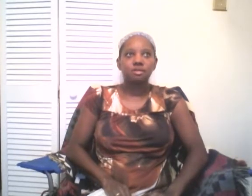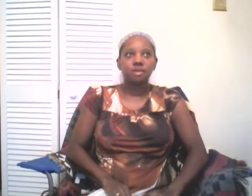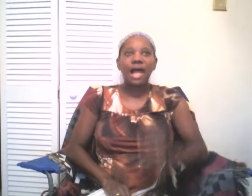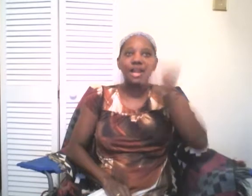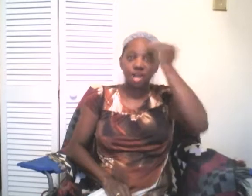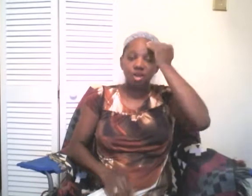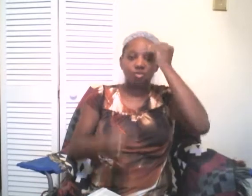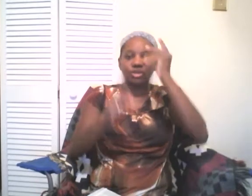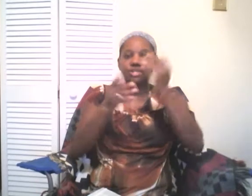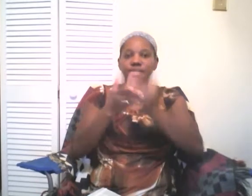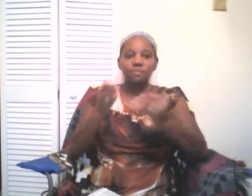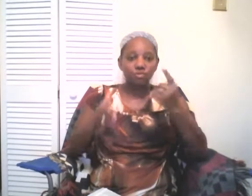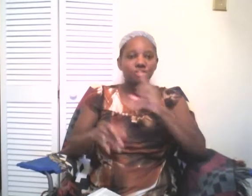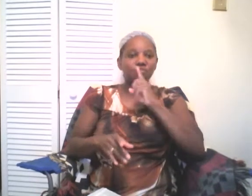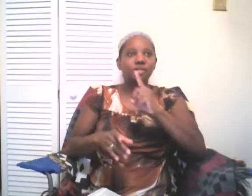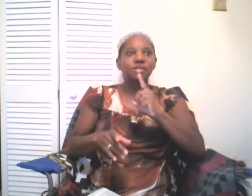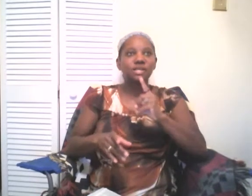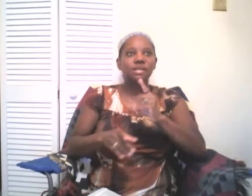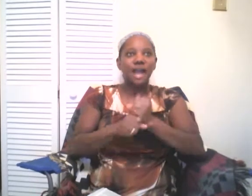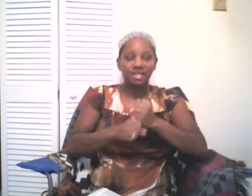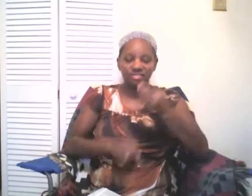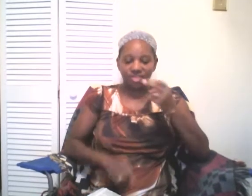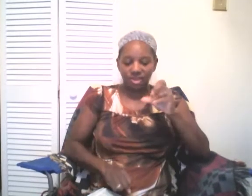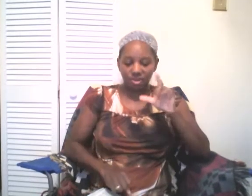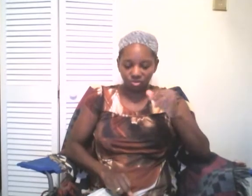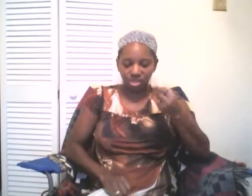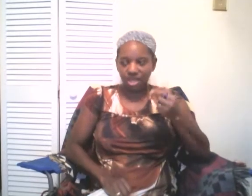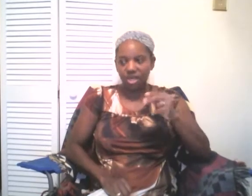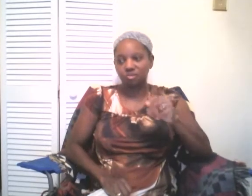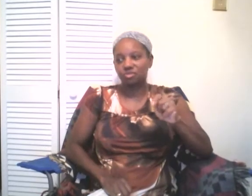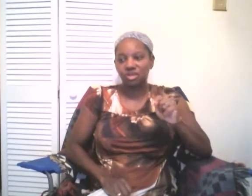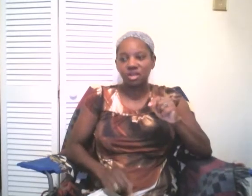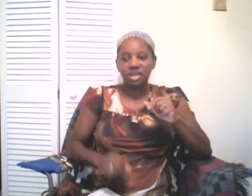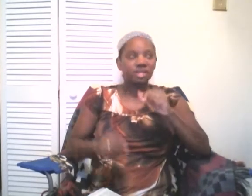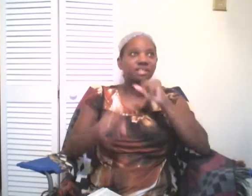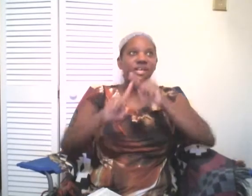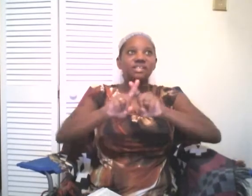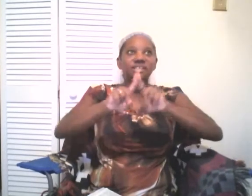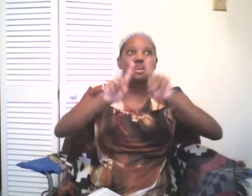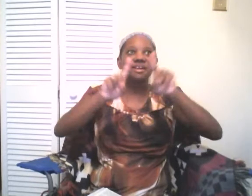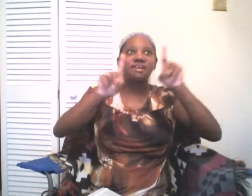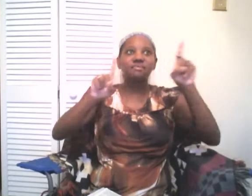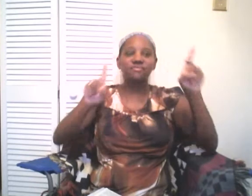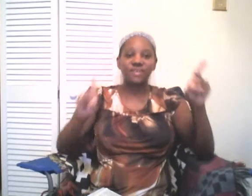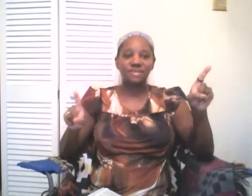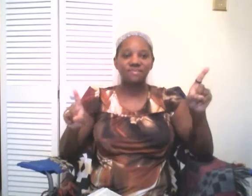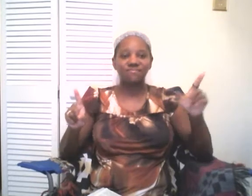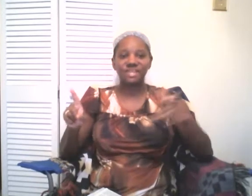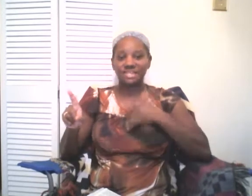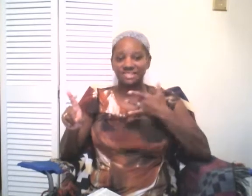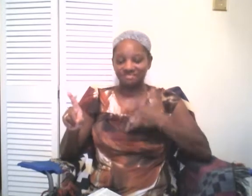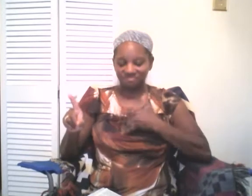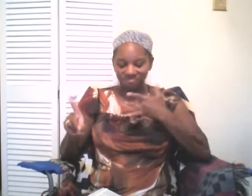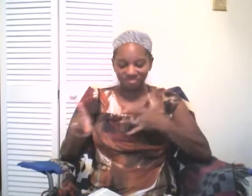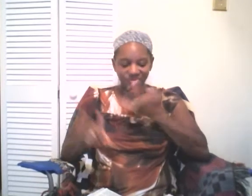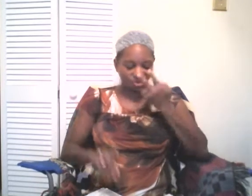I know when someone's really got the Holy Ghost, it's a different feeling when you